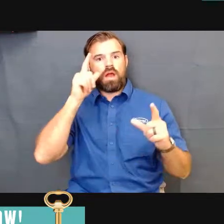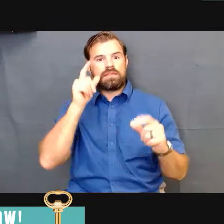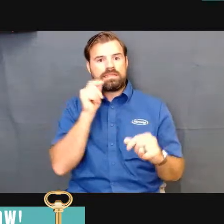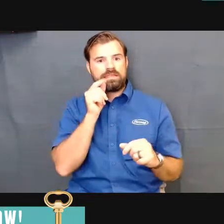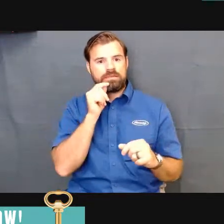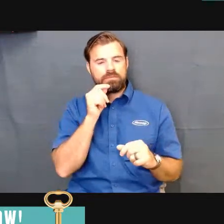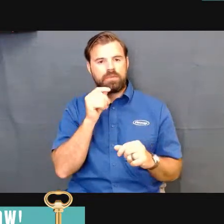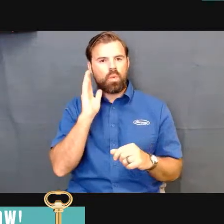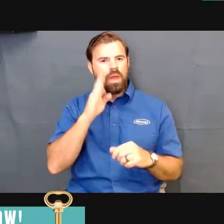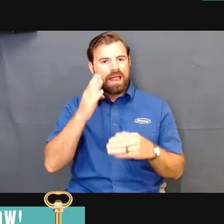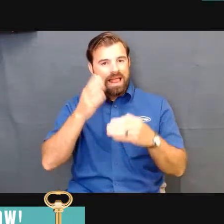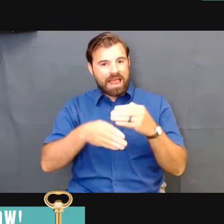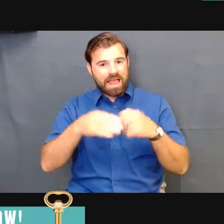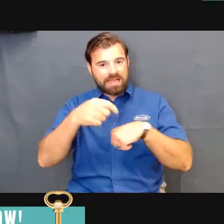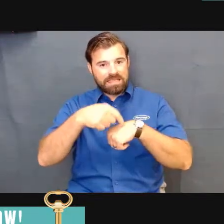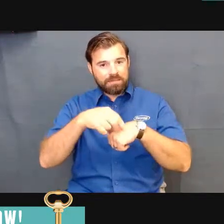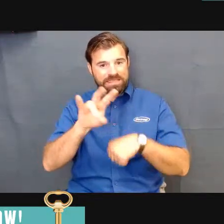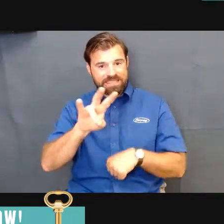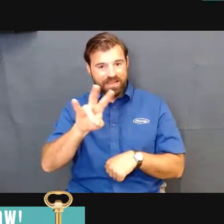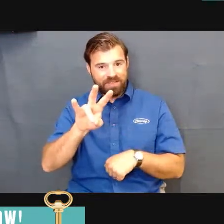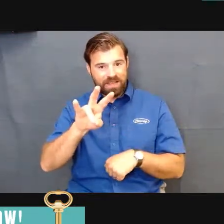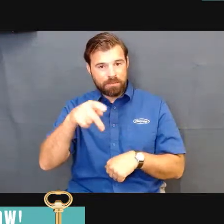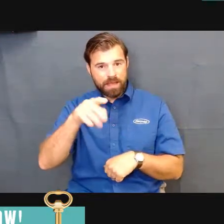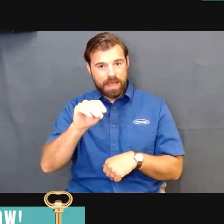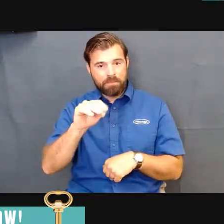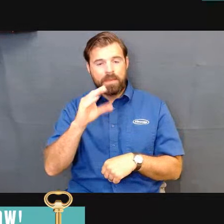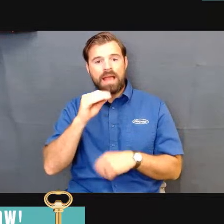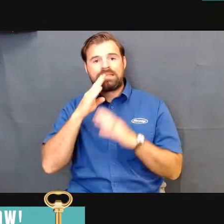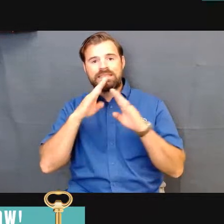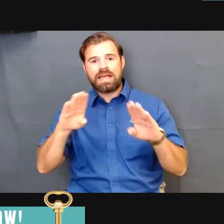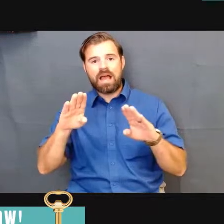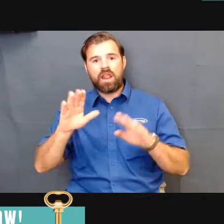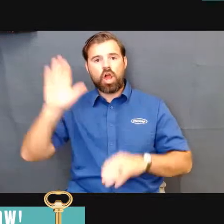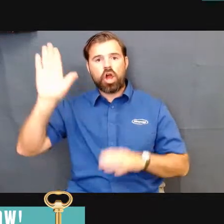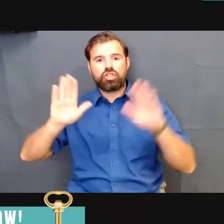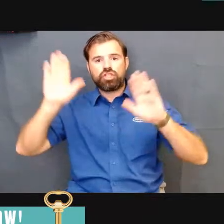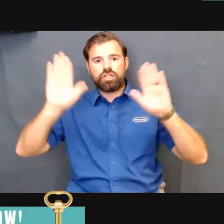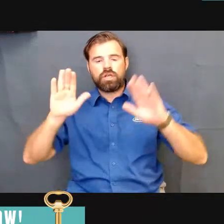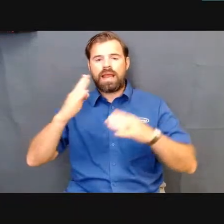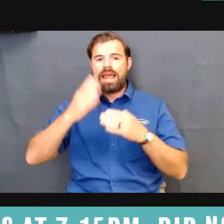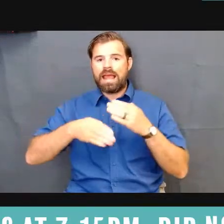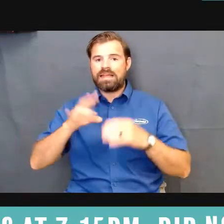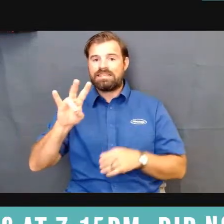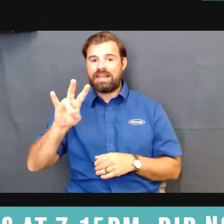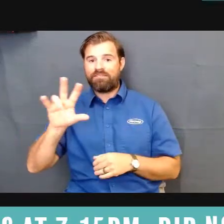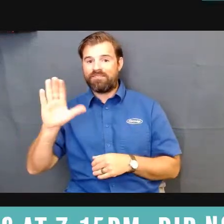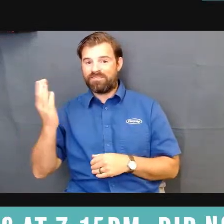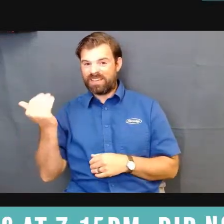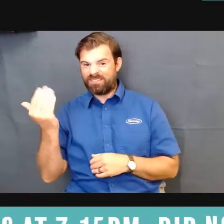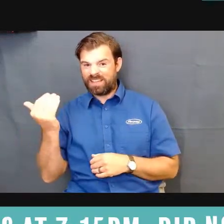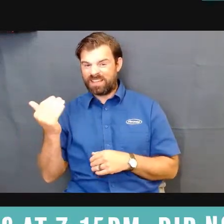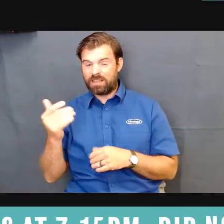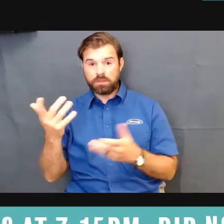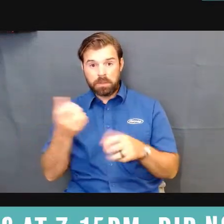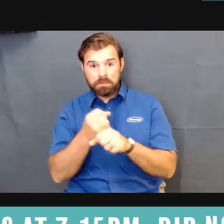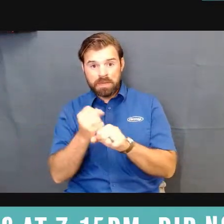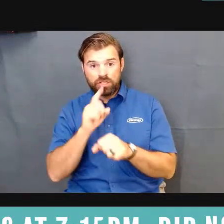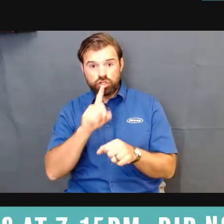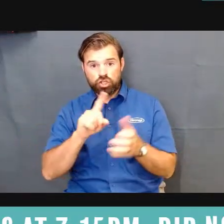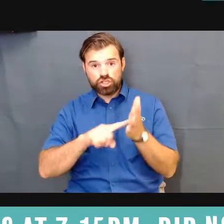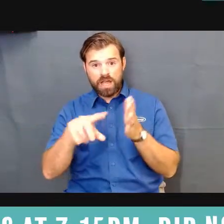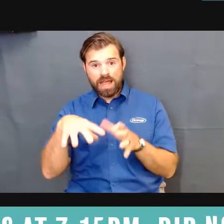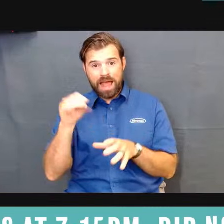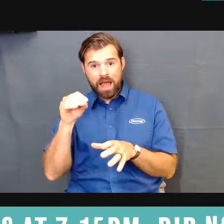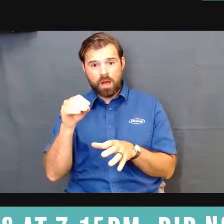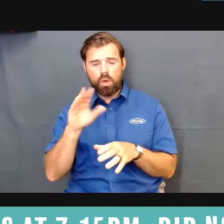end at 7 p.m. and the silent auction will close at 7:15. So make sure you check it out. Also, let us know that you're watching